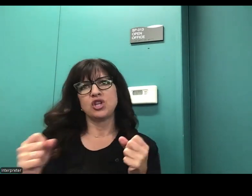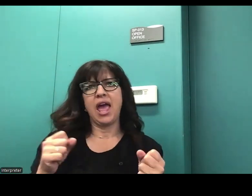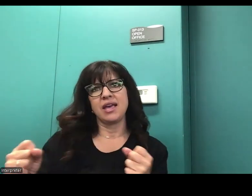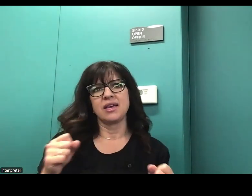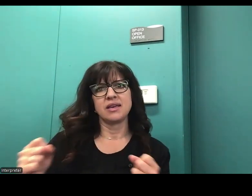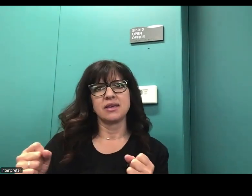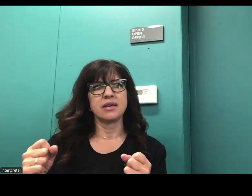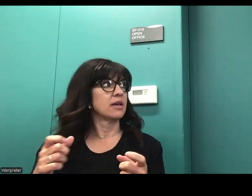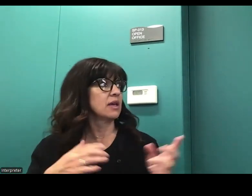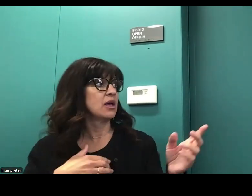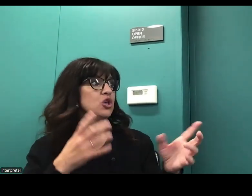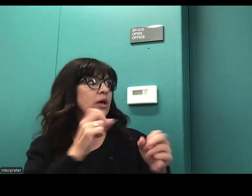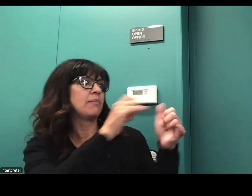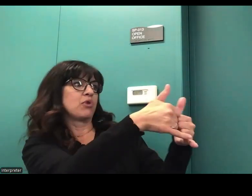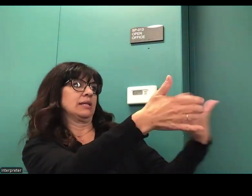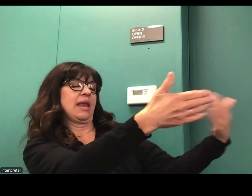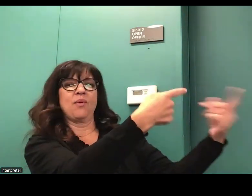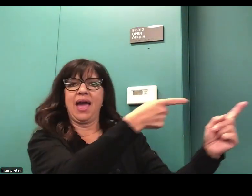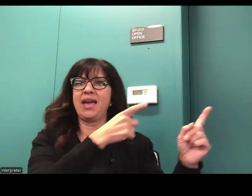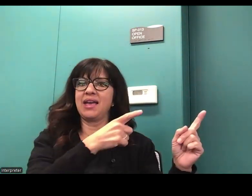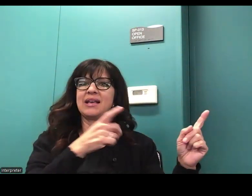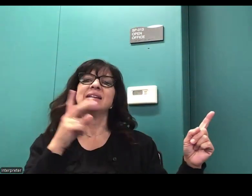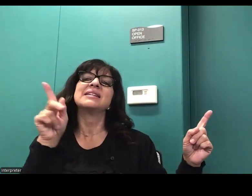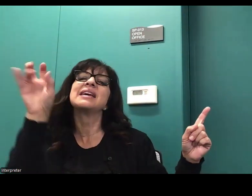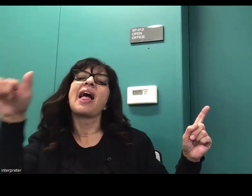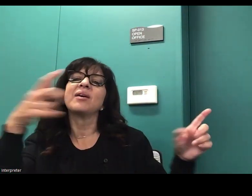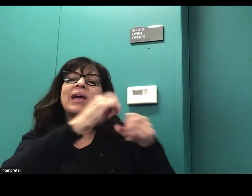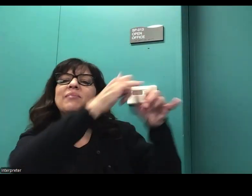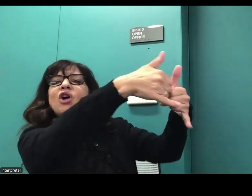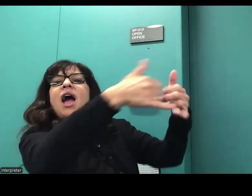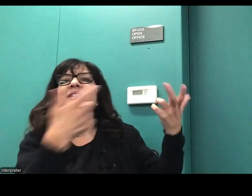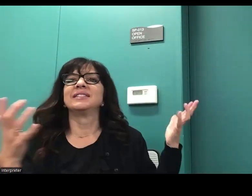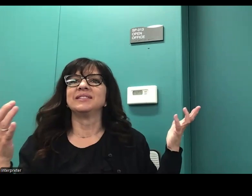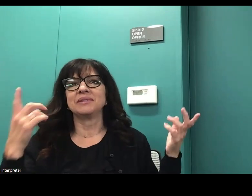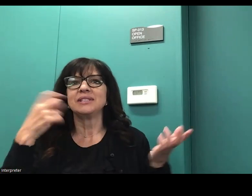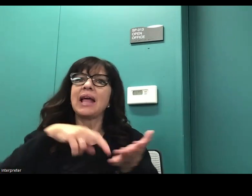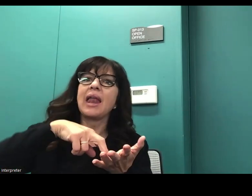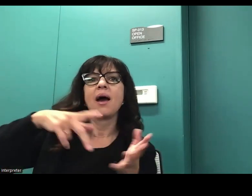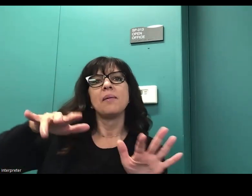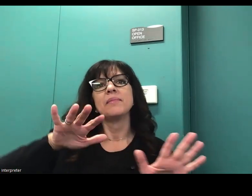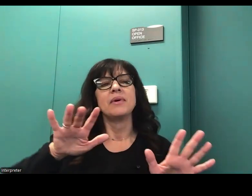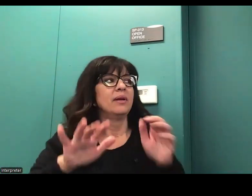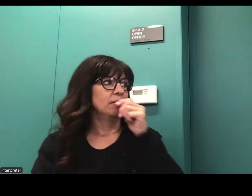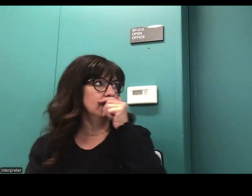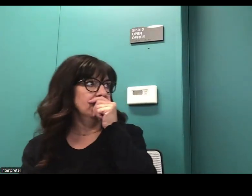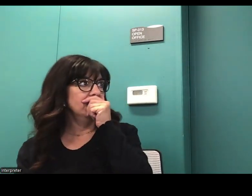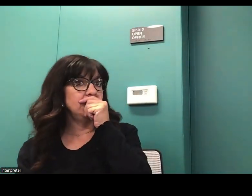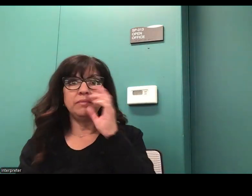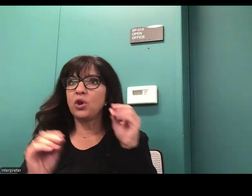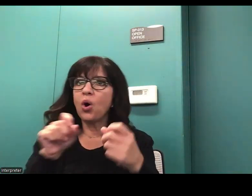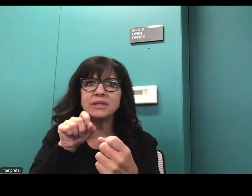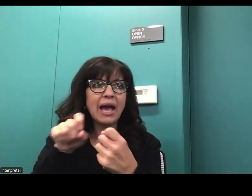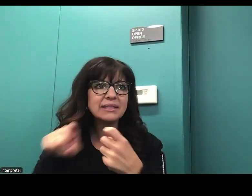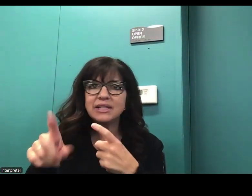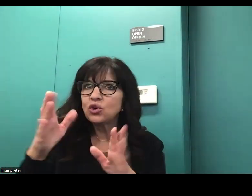No. Can I text? You're going to get a prize anyway. Okay. Text my daughter just to know. No texting